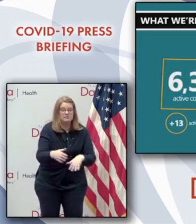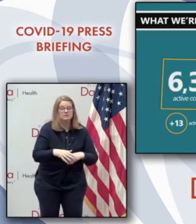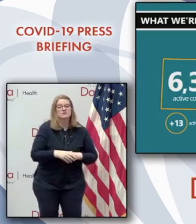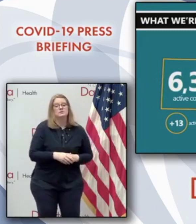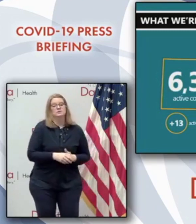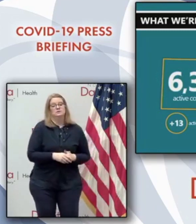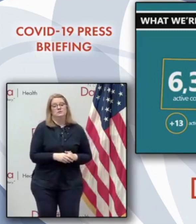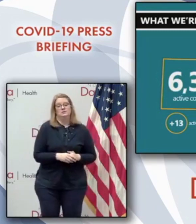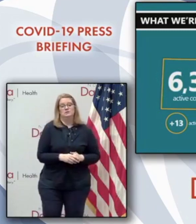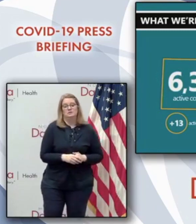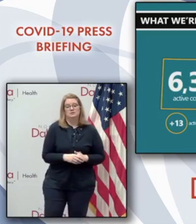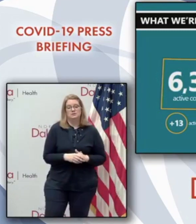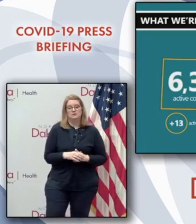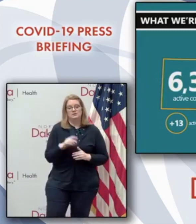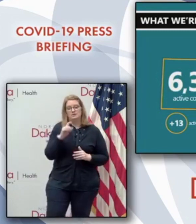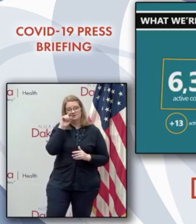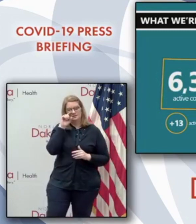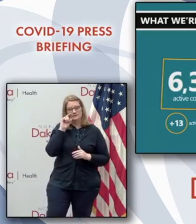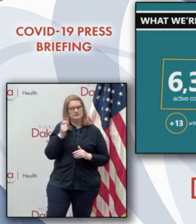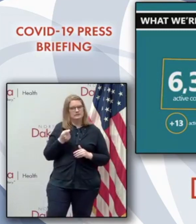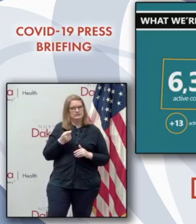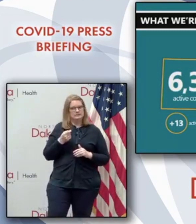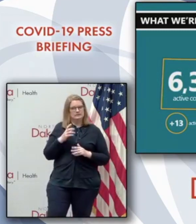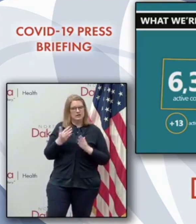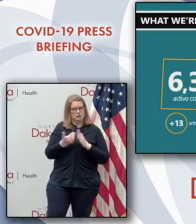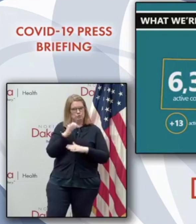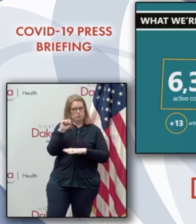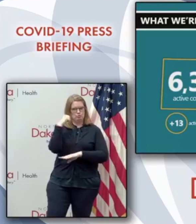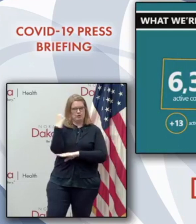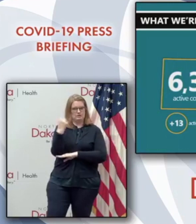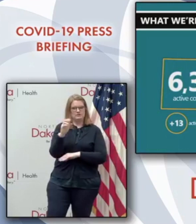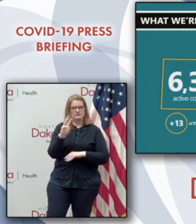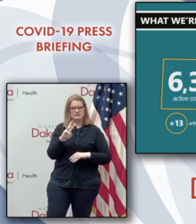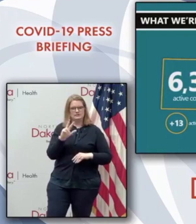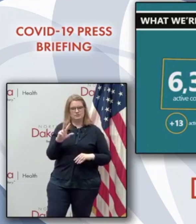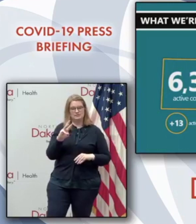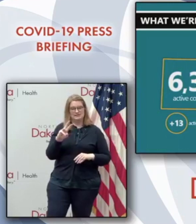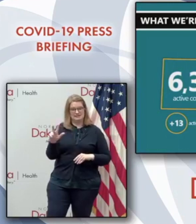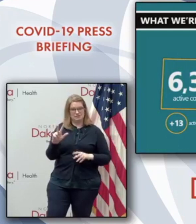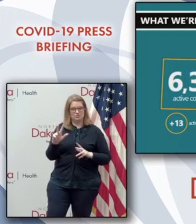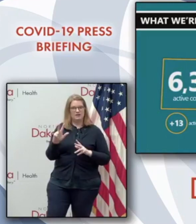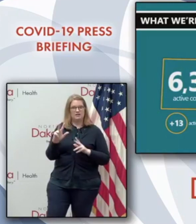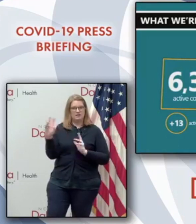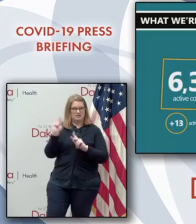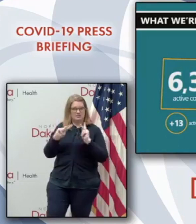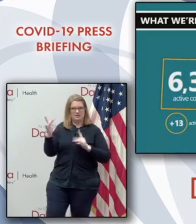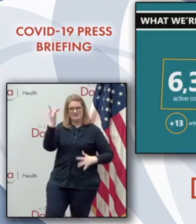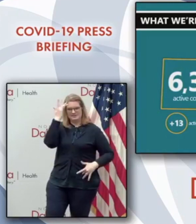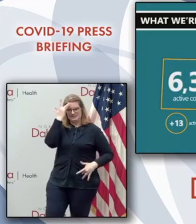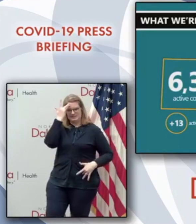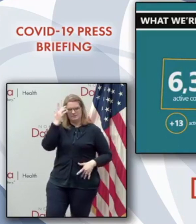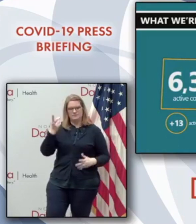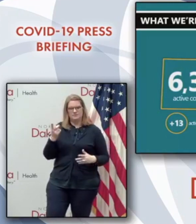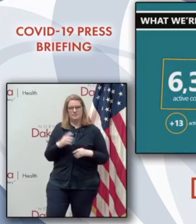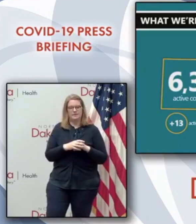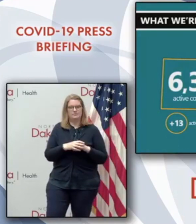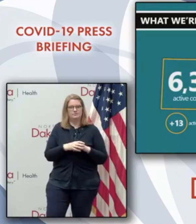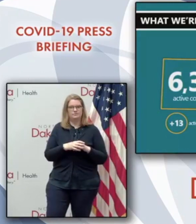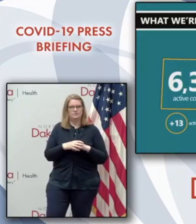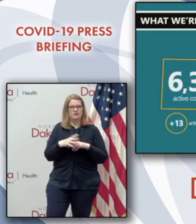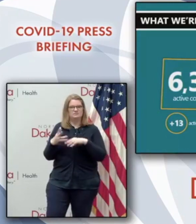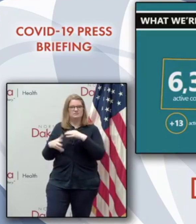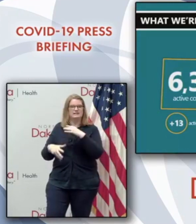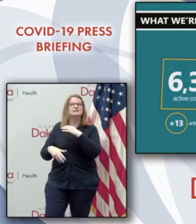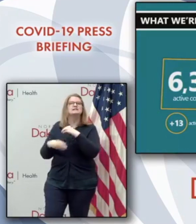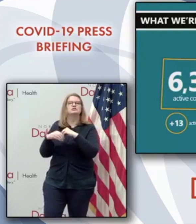to a slightly higher new record of 63 active cases, up 13 from